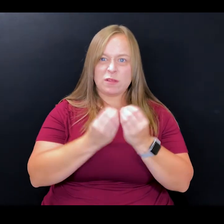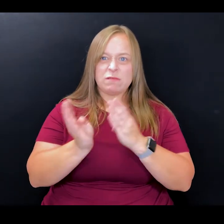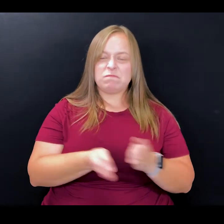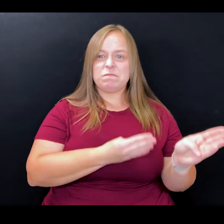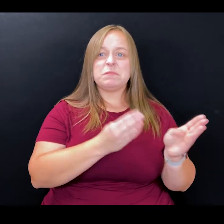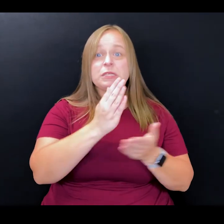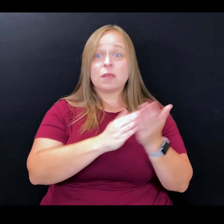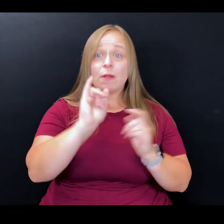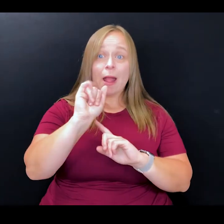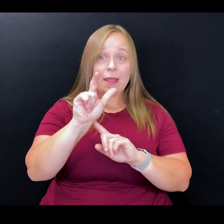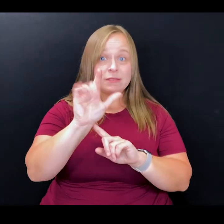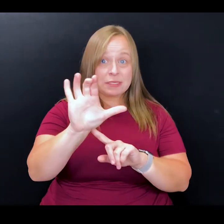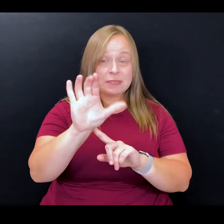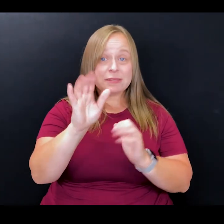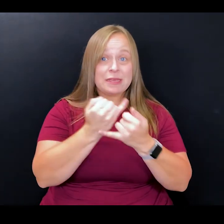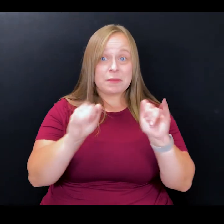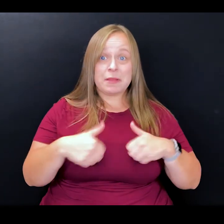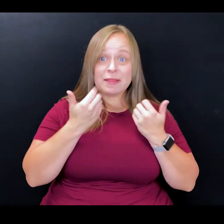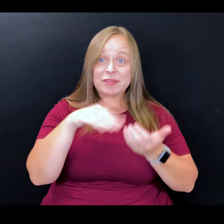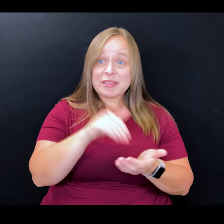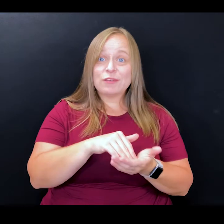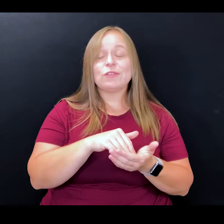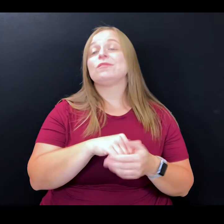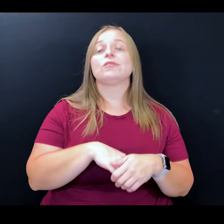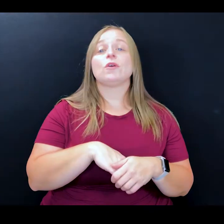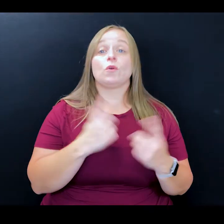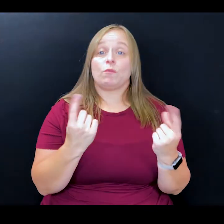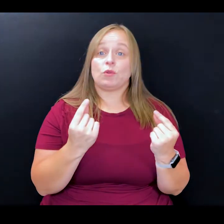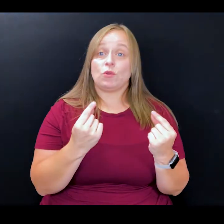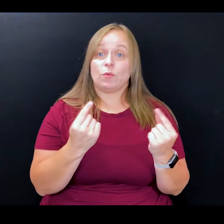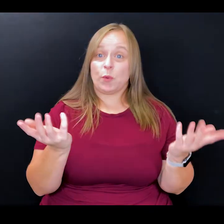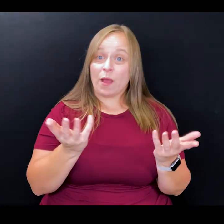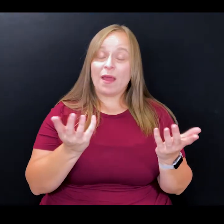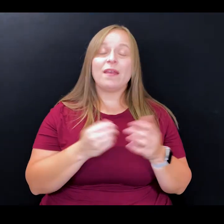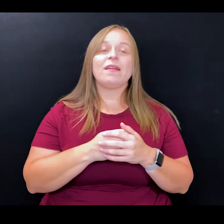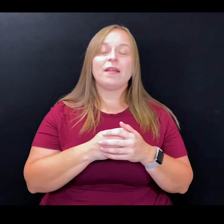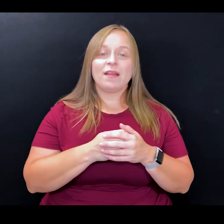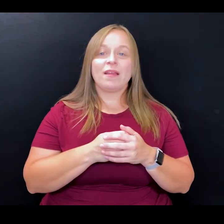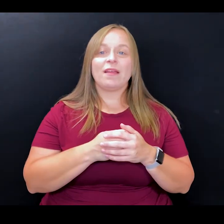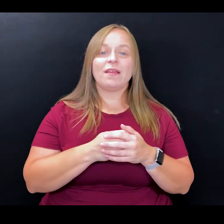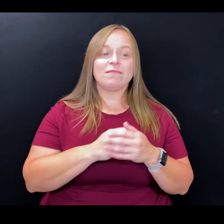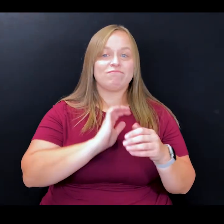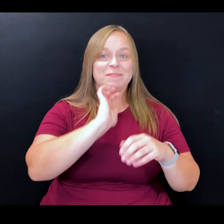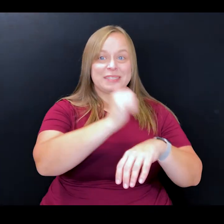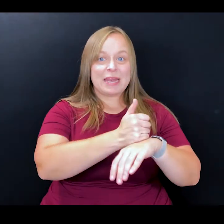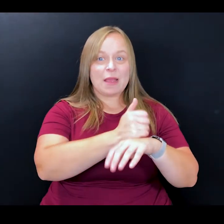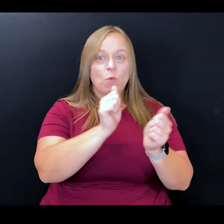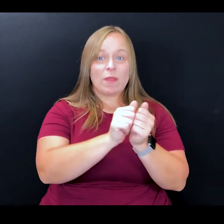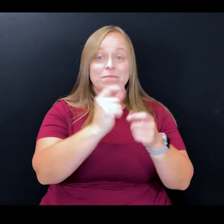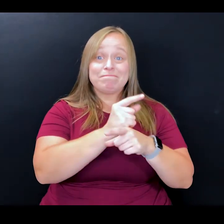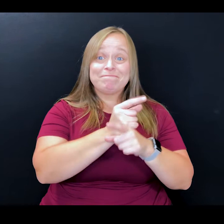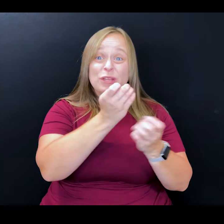are independent living centers, where what we're doing is outfitting them with